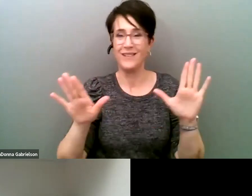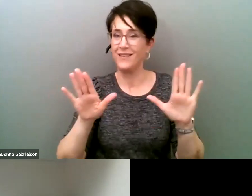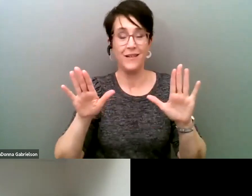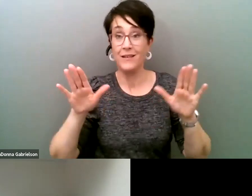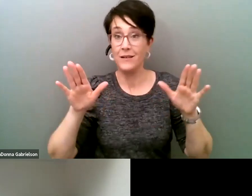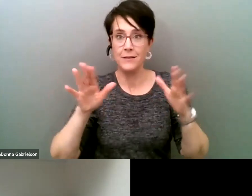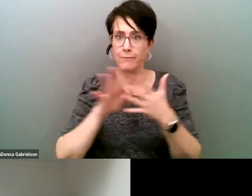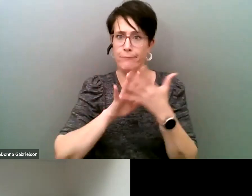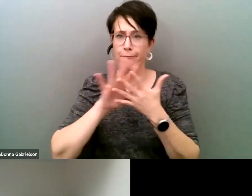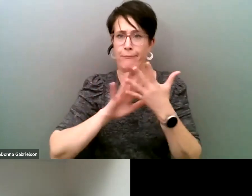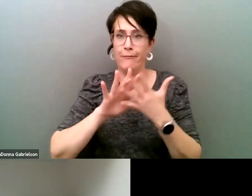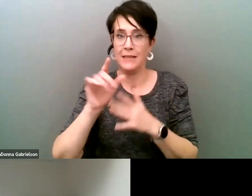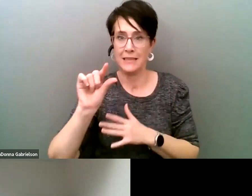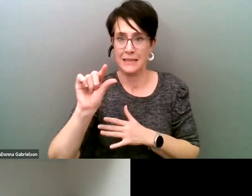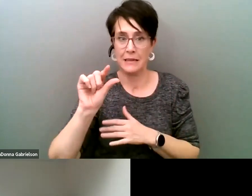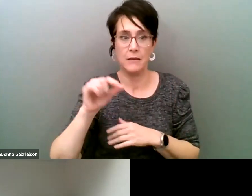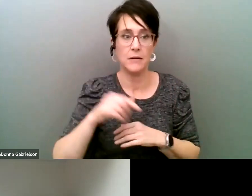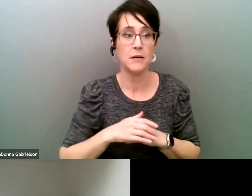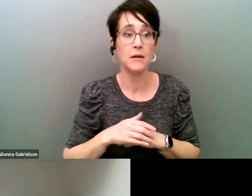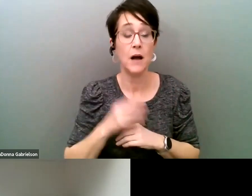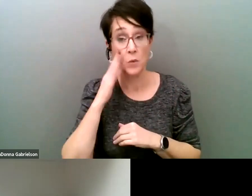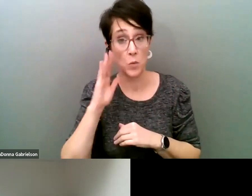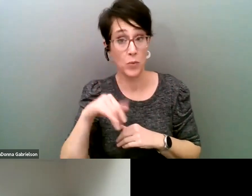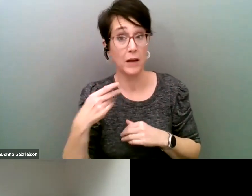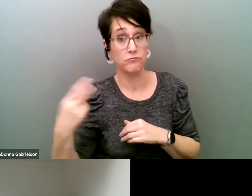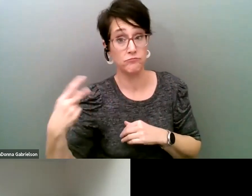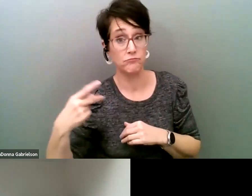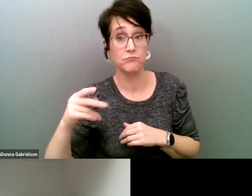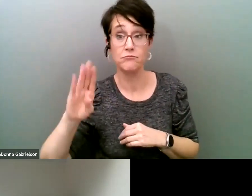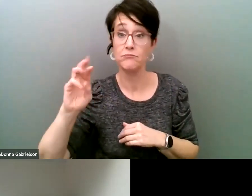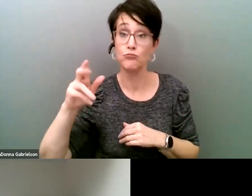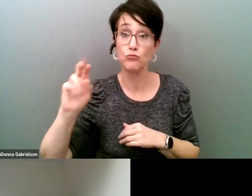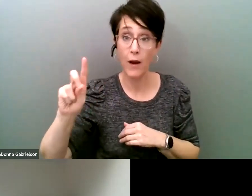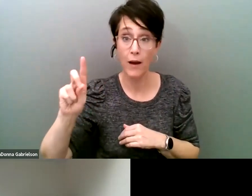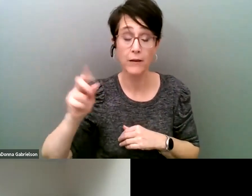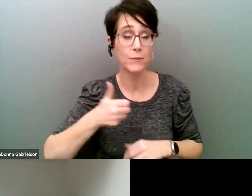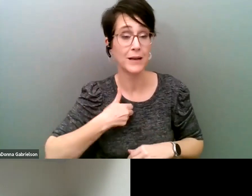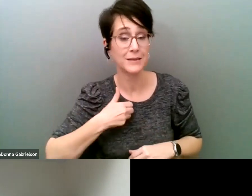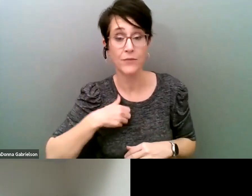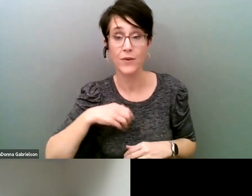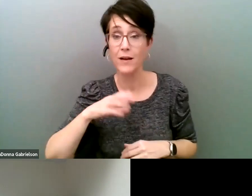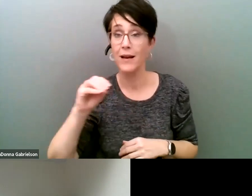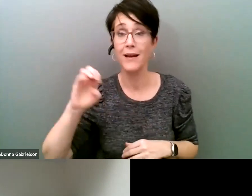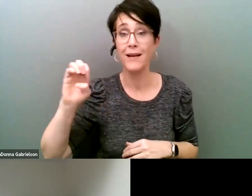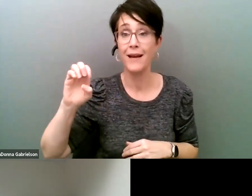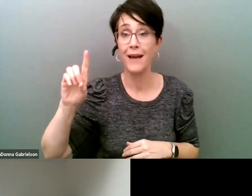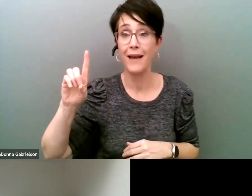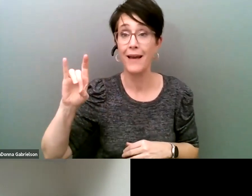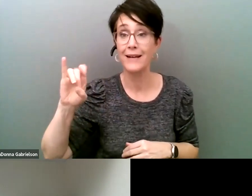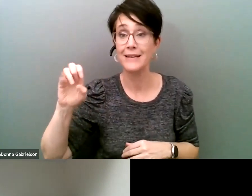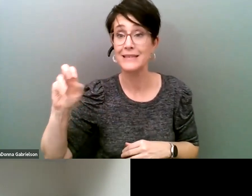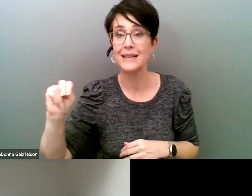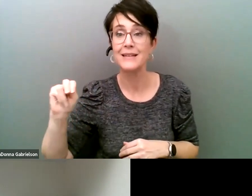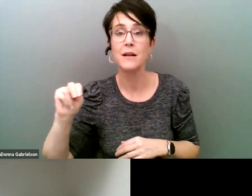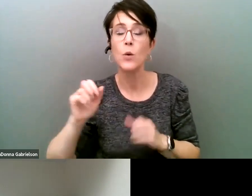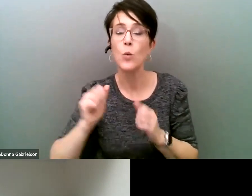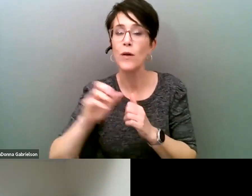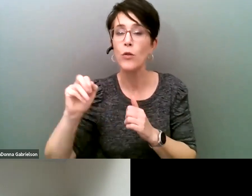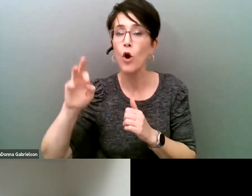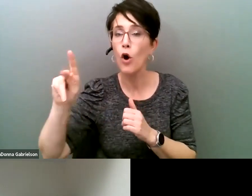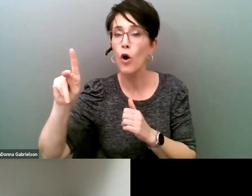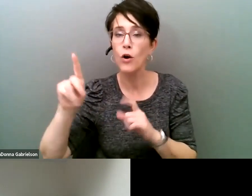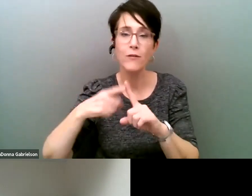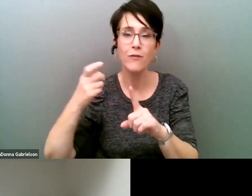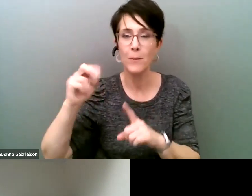that, Brad and myself and Edison with the Arc of Nebraska and some other disability advocates,